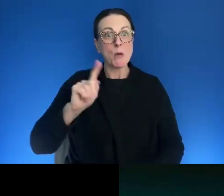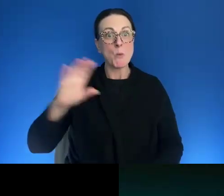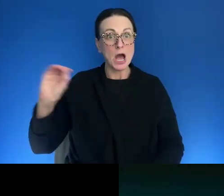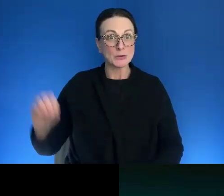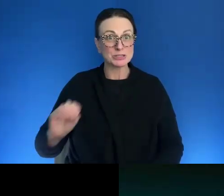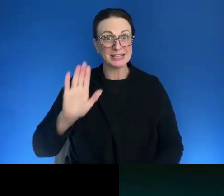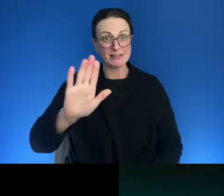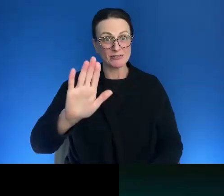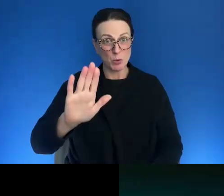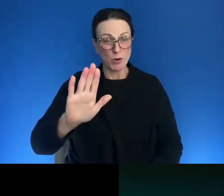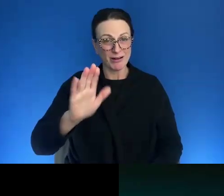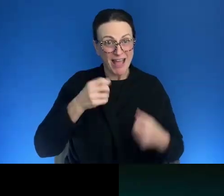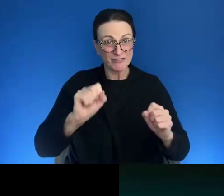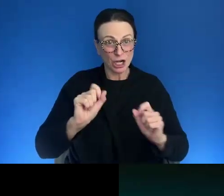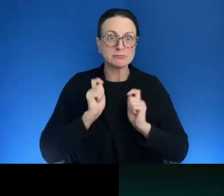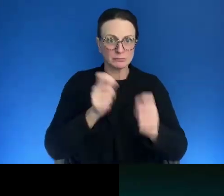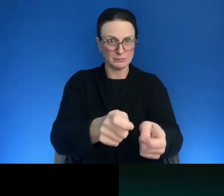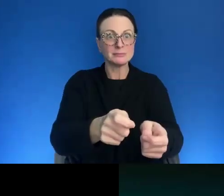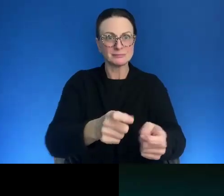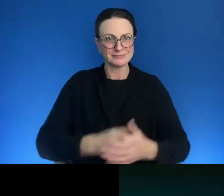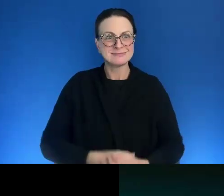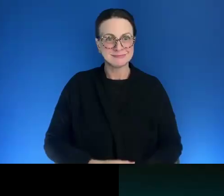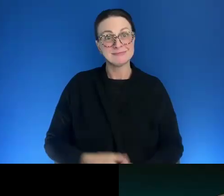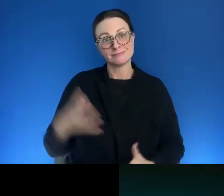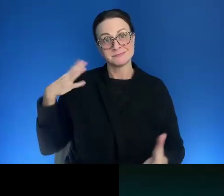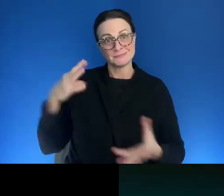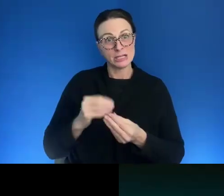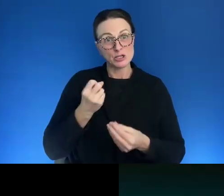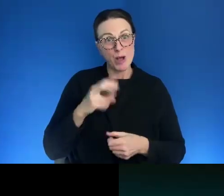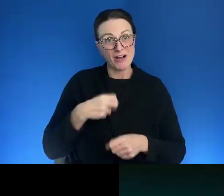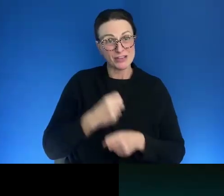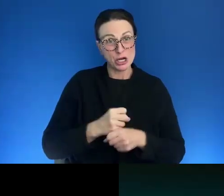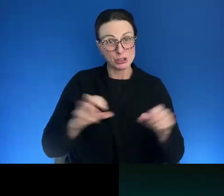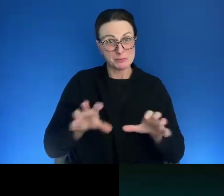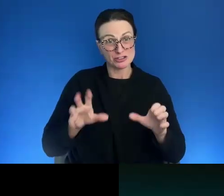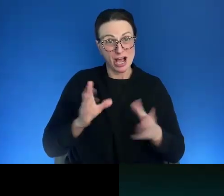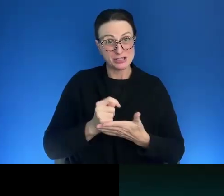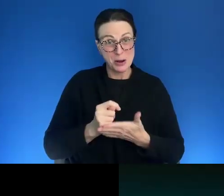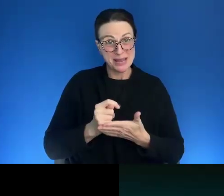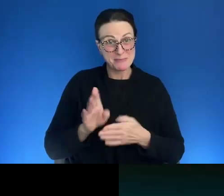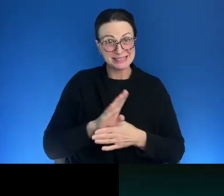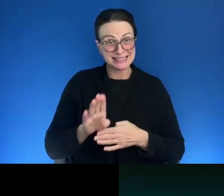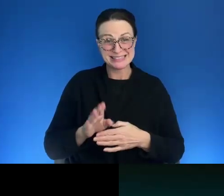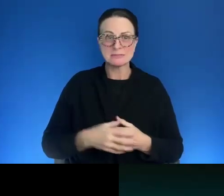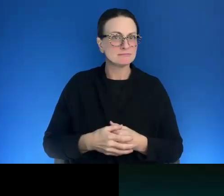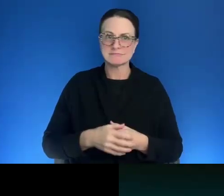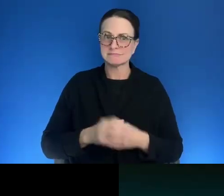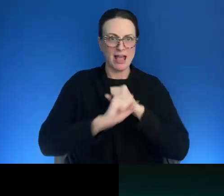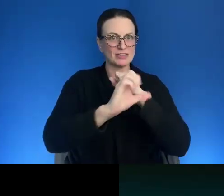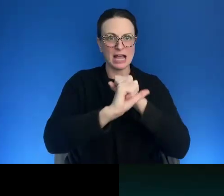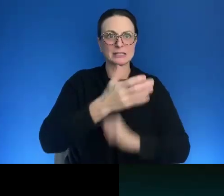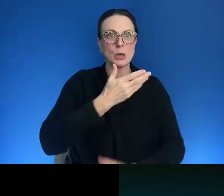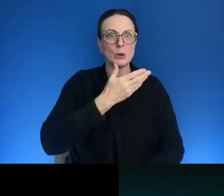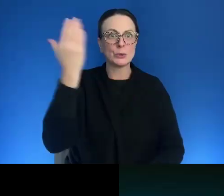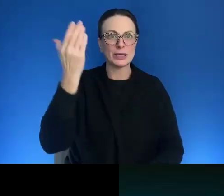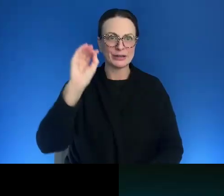100%. With my 12-year-long massage therapy business, I did not advertise at all.